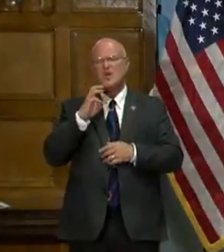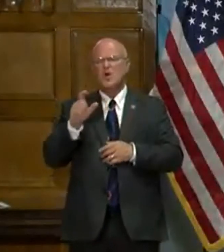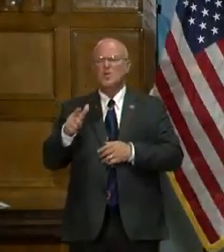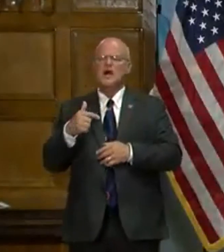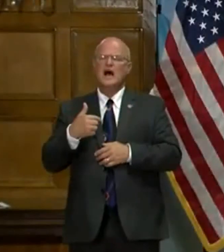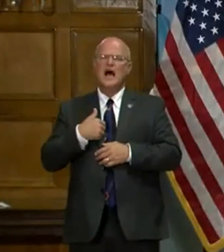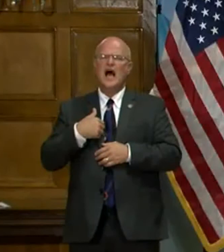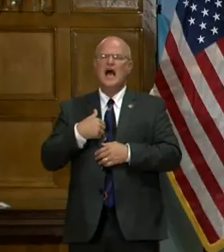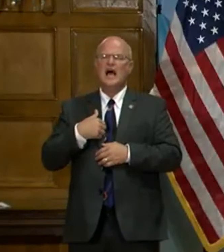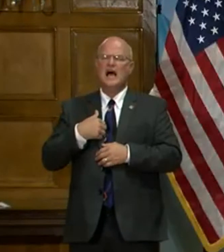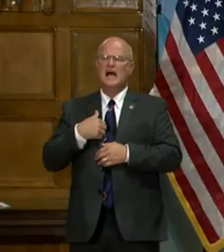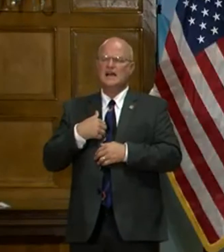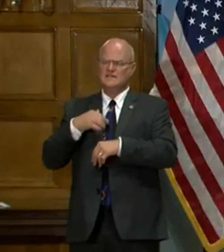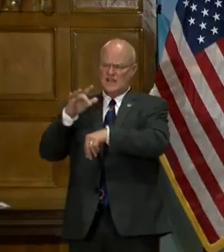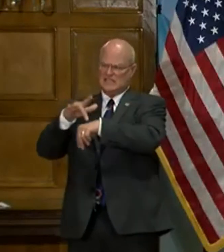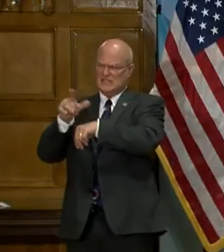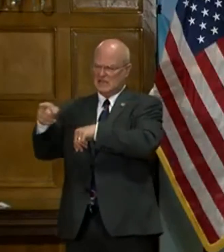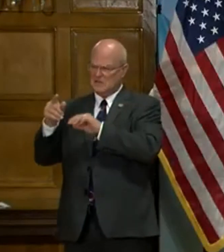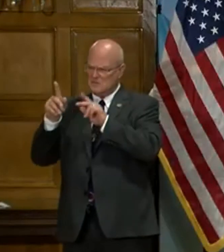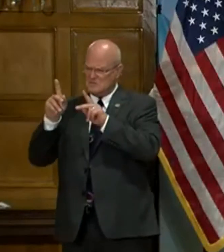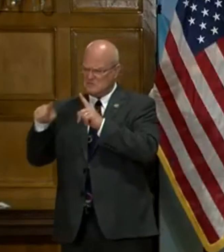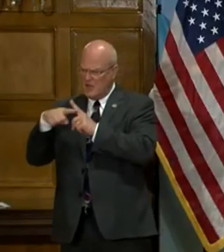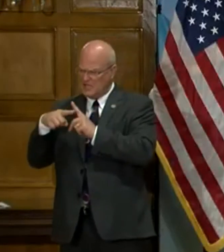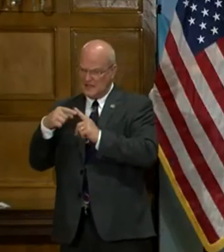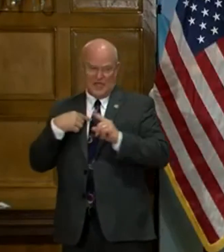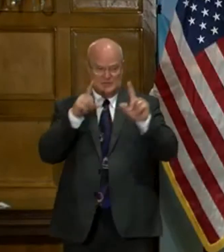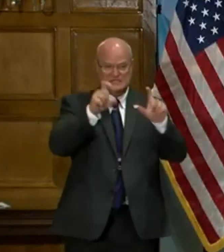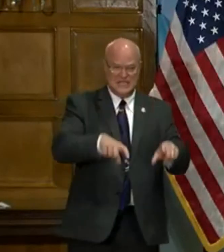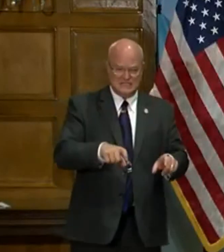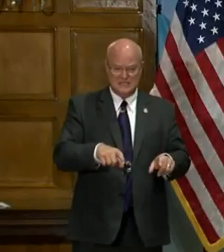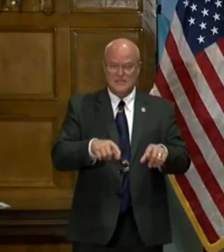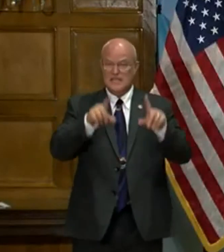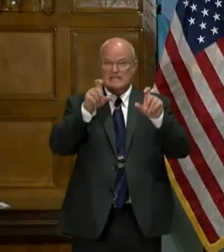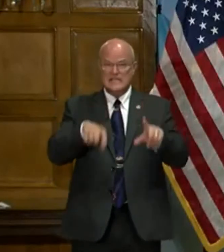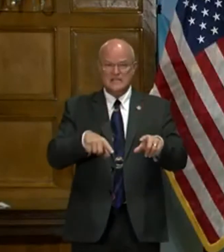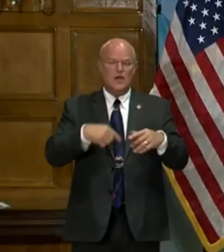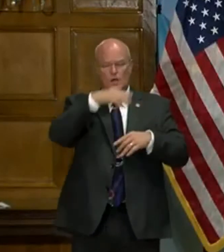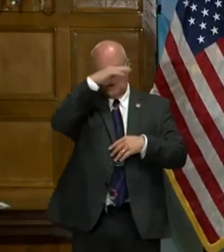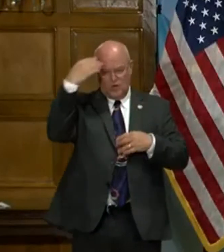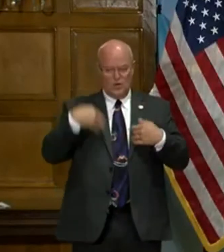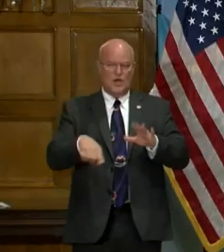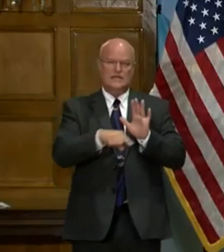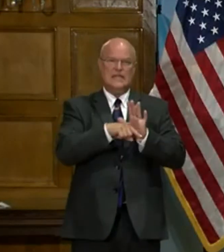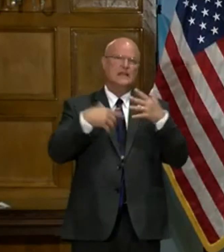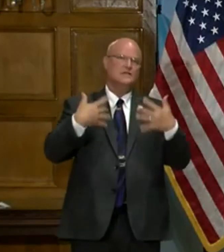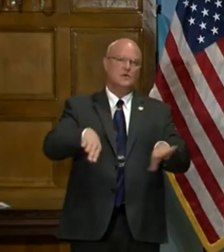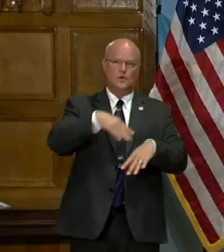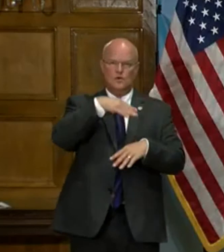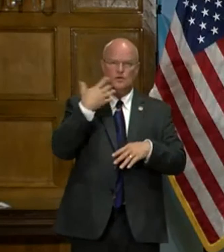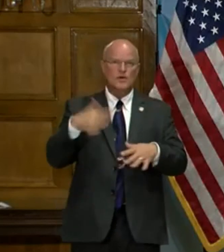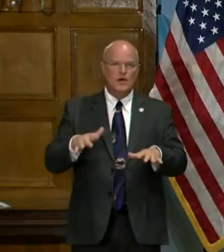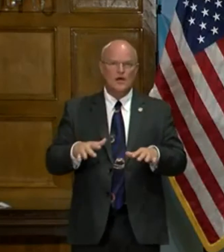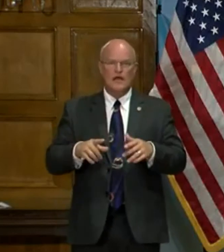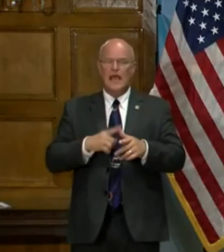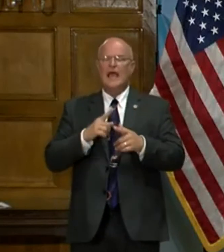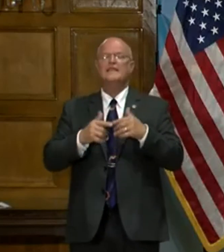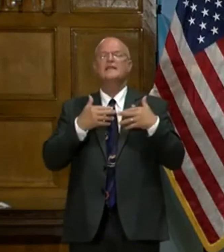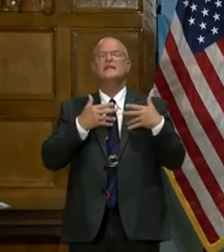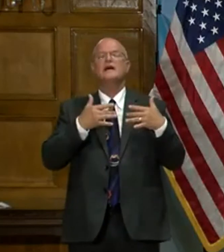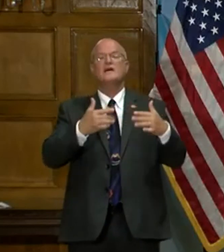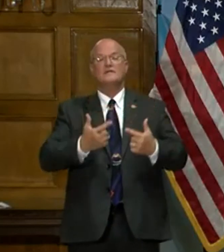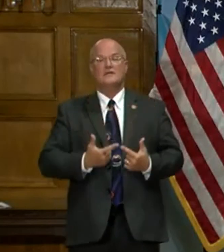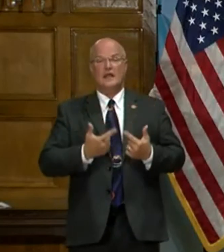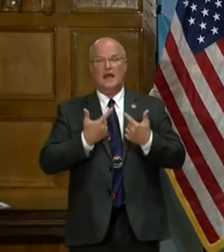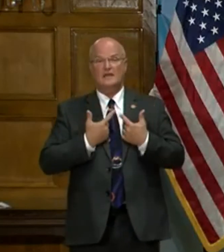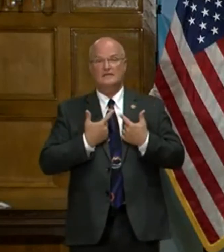been in contact with someone who tested positive. I'm going to go get tested. They get tested. They say, ooh, I'm glad it's negative. And then they go on with